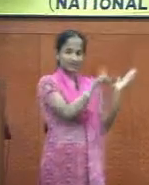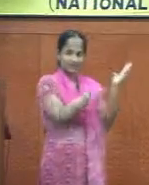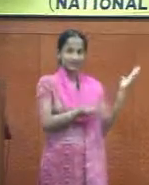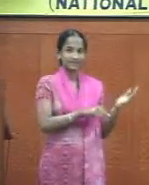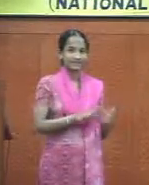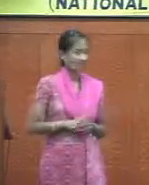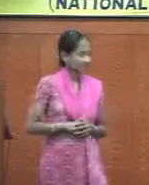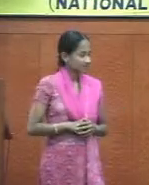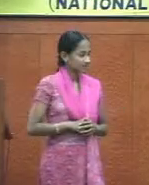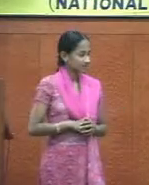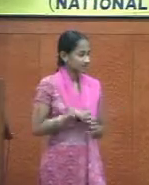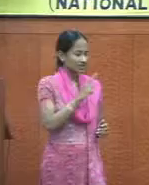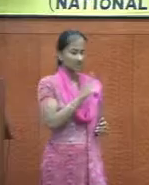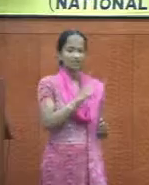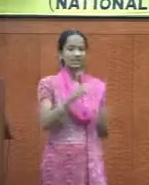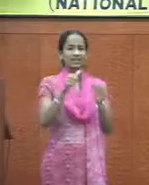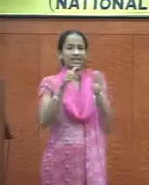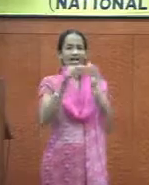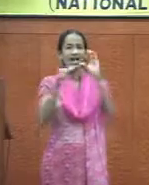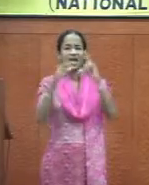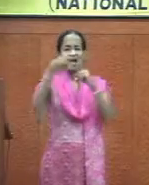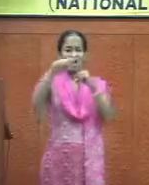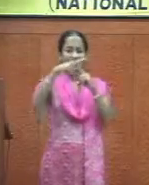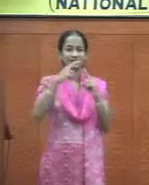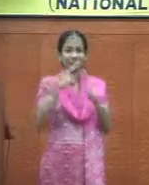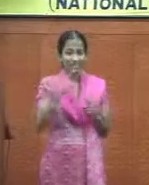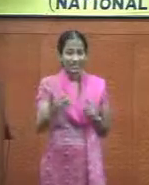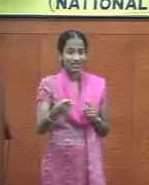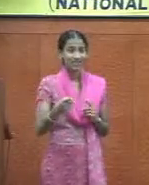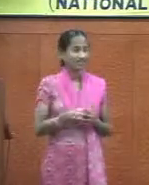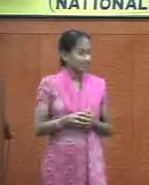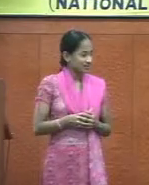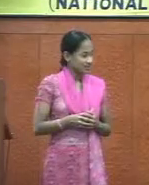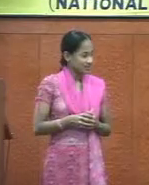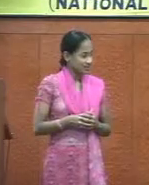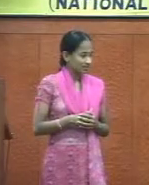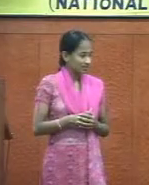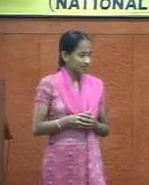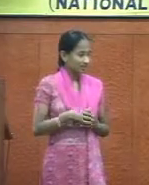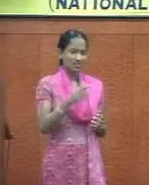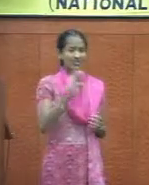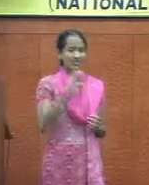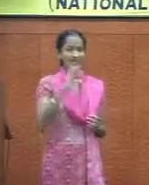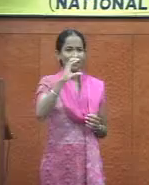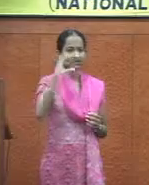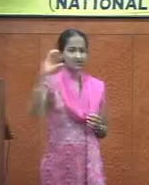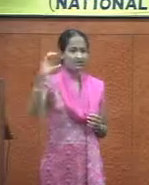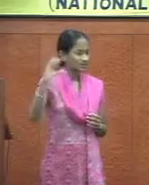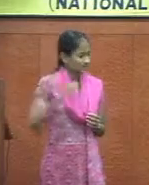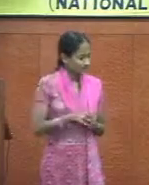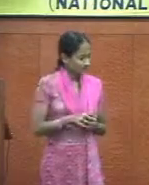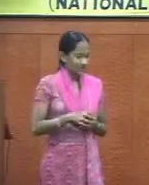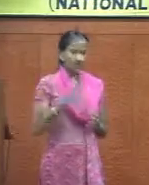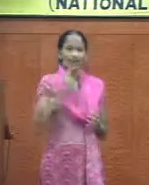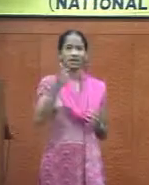way, because the Act gives you that, it's not that the Act says have a commissioner with an additional charge. That person